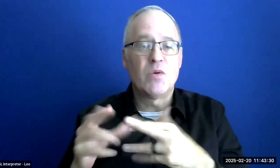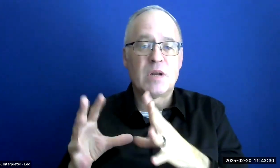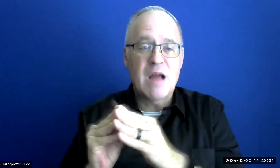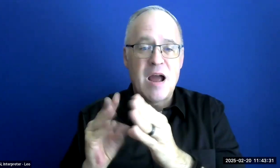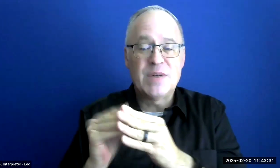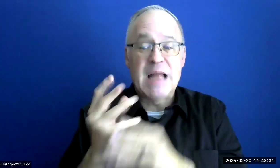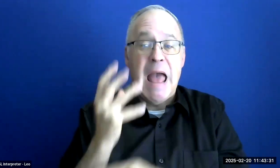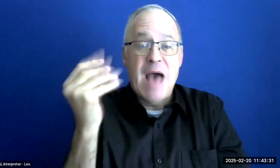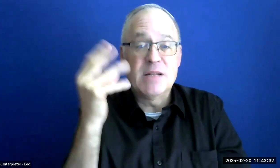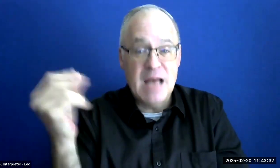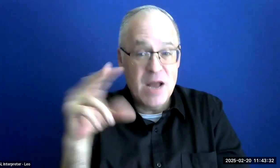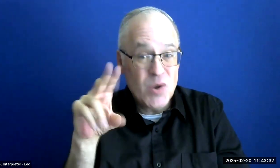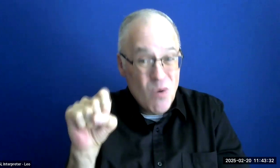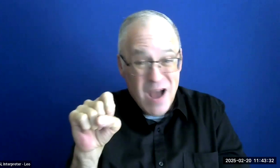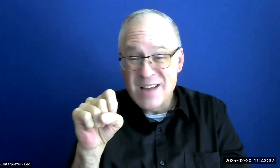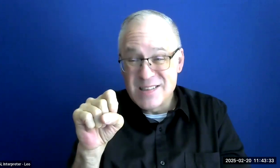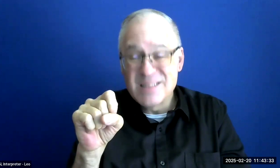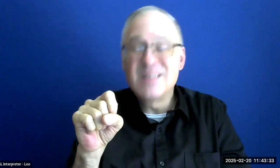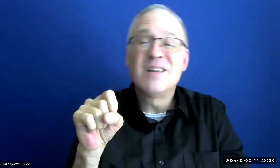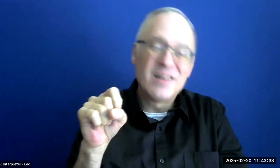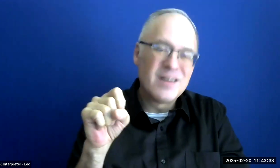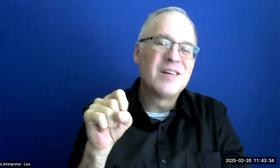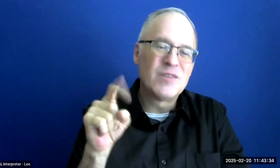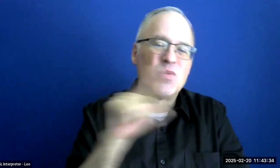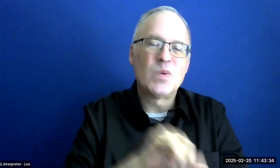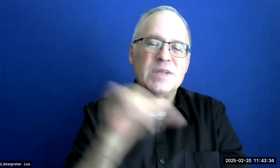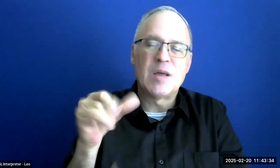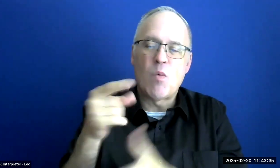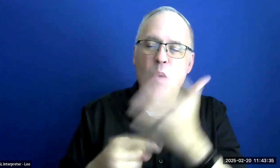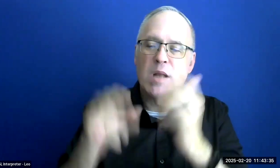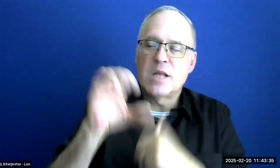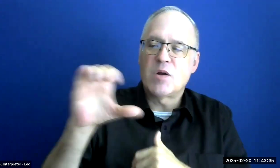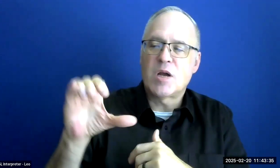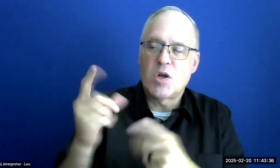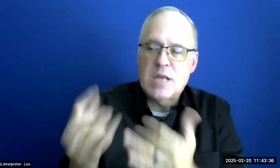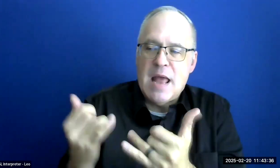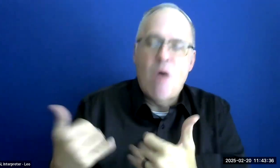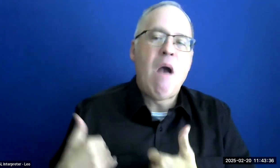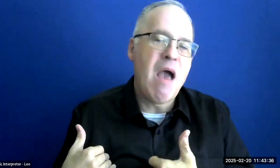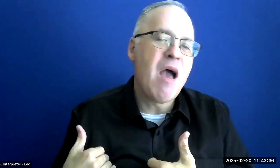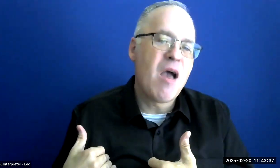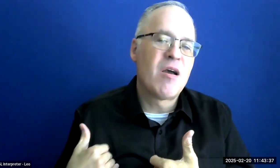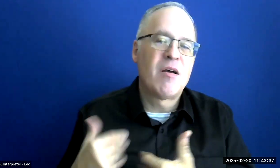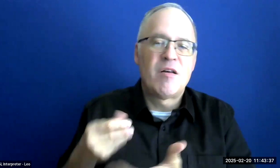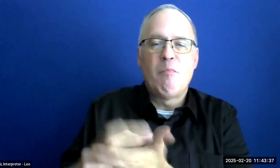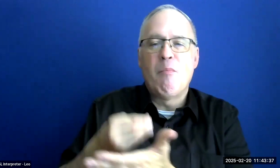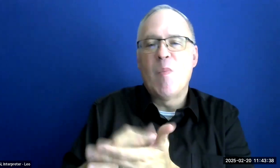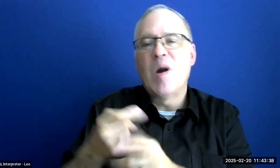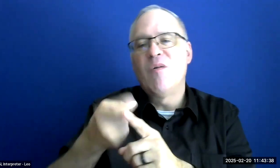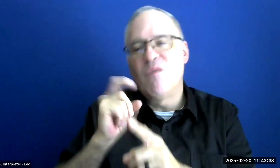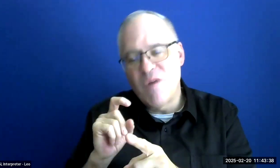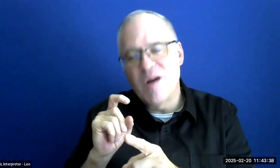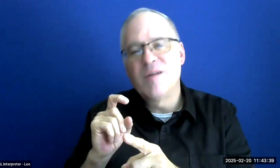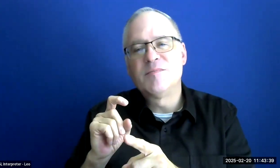U.S. will be funded basically the same way central conferences are now, which is funding basically that comes from both the